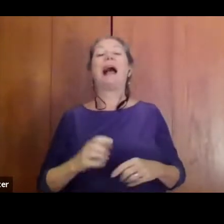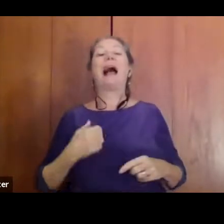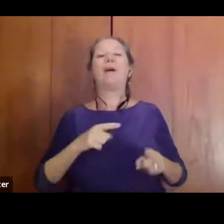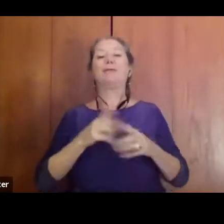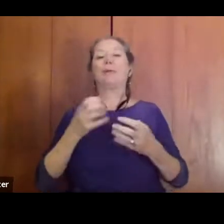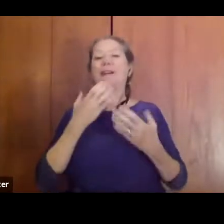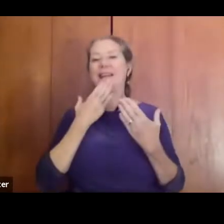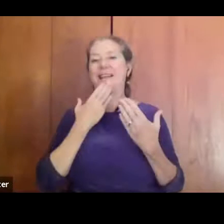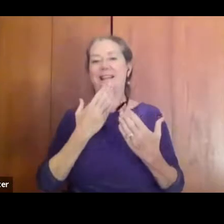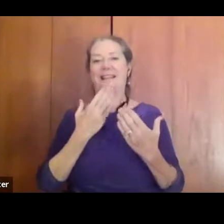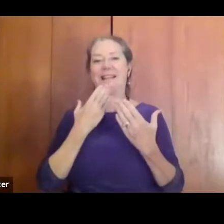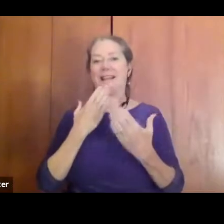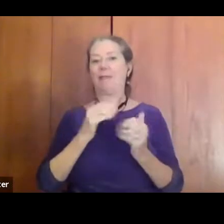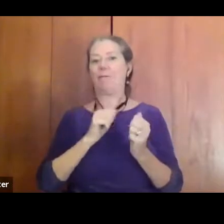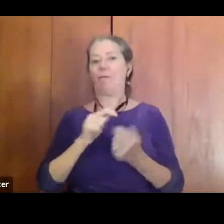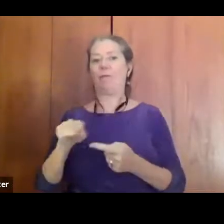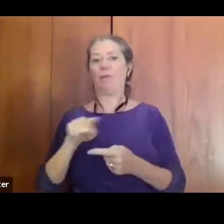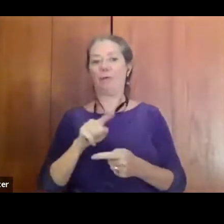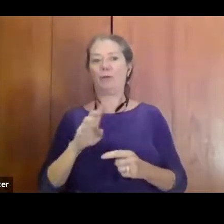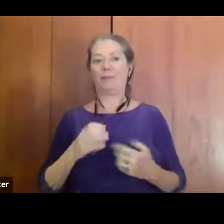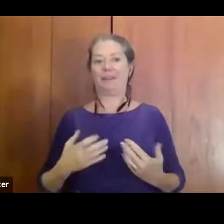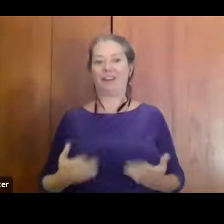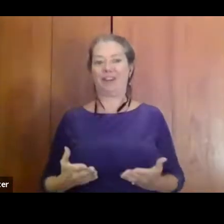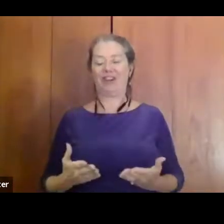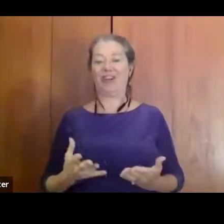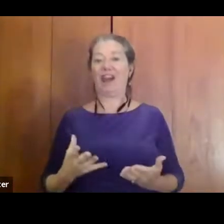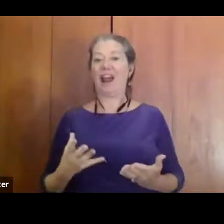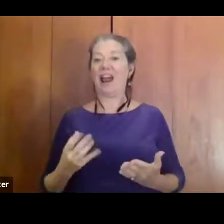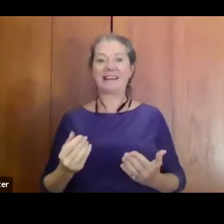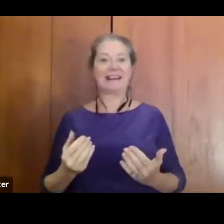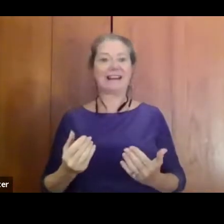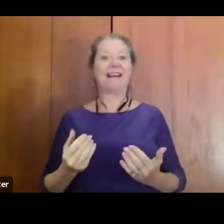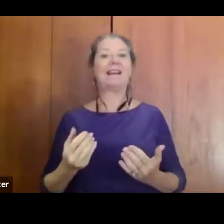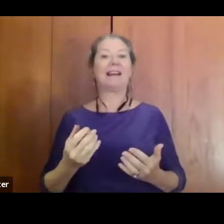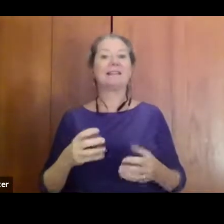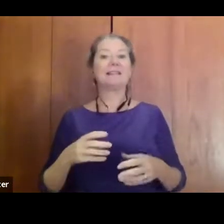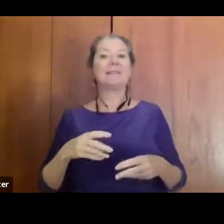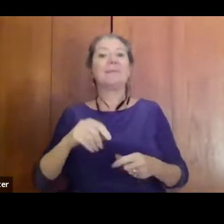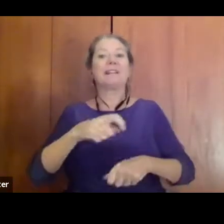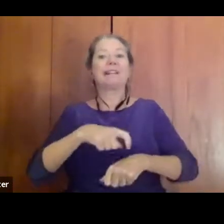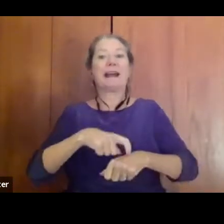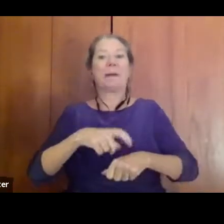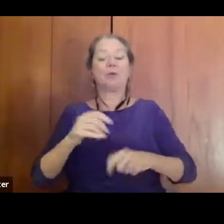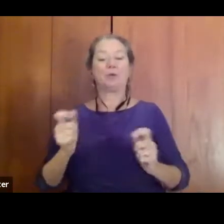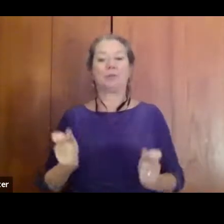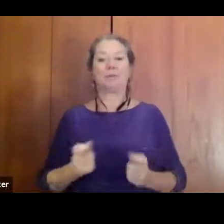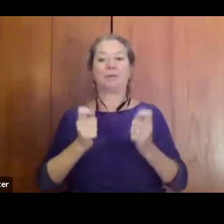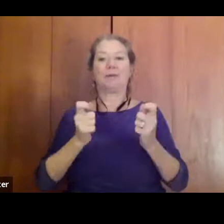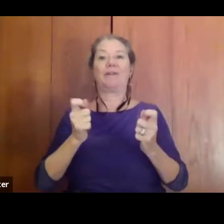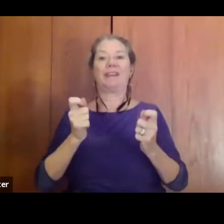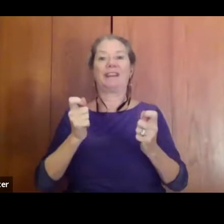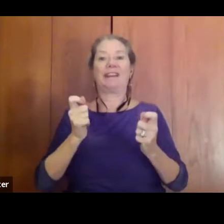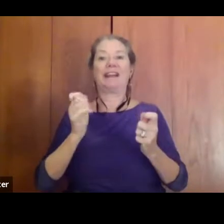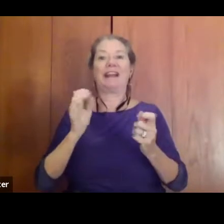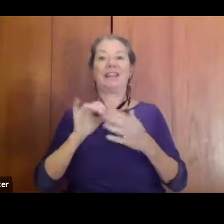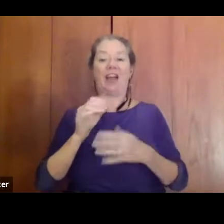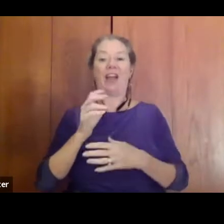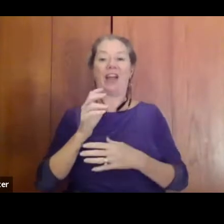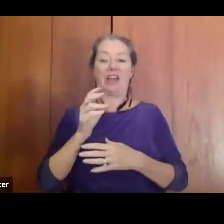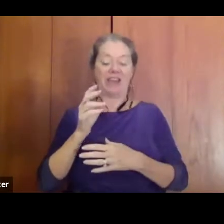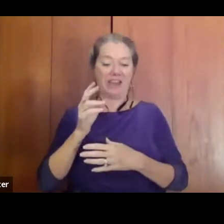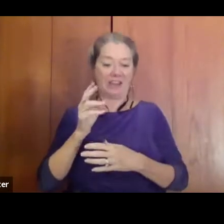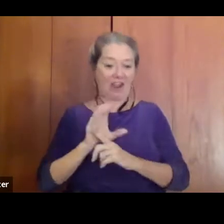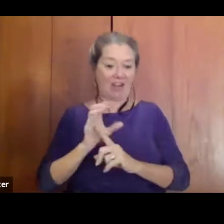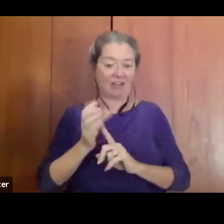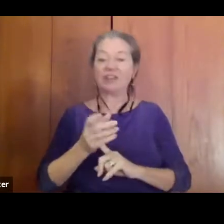all of you for being here and taking the time to celebrate the heritage of our Navsea Hispanic